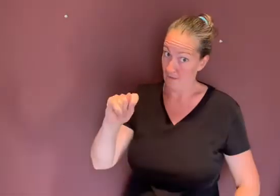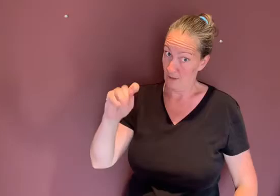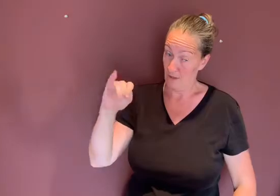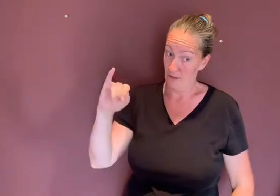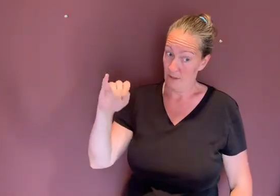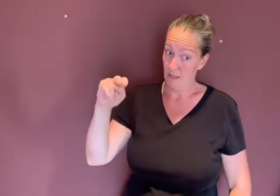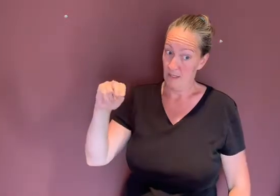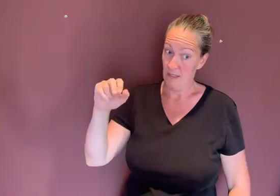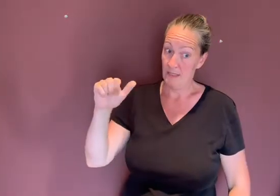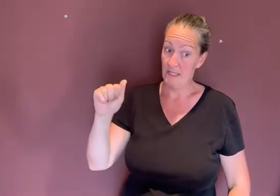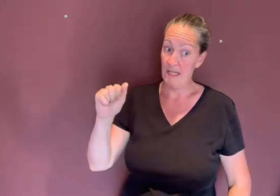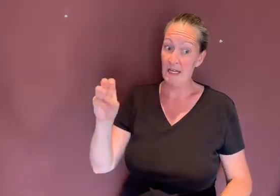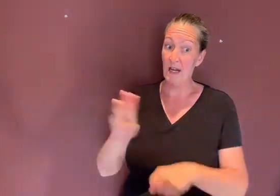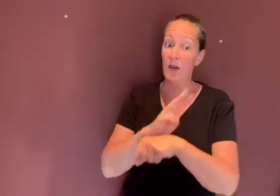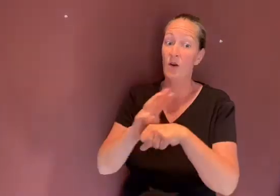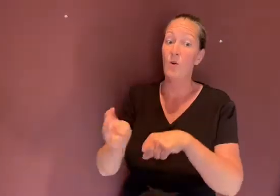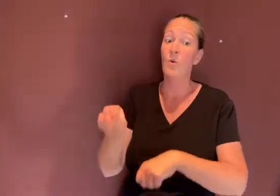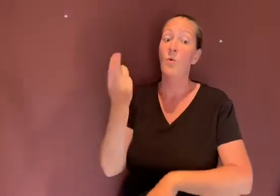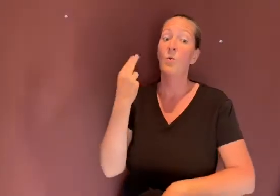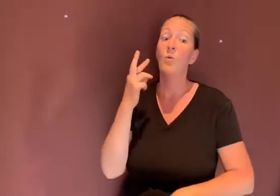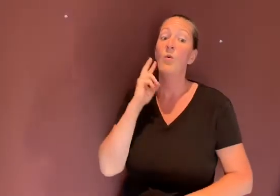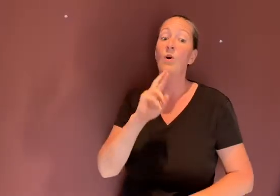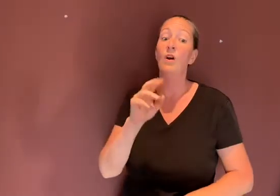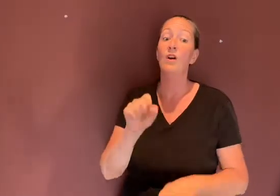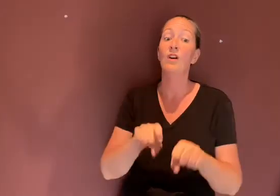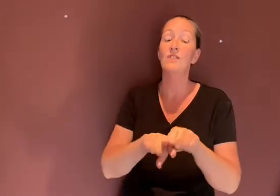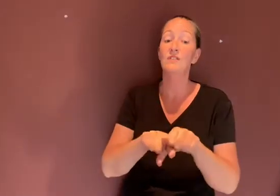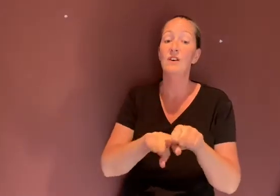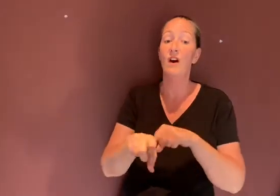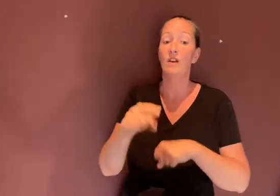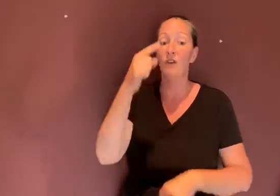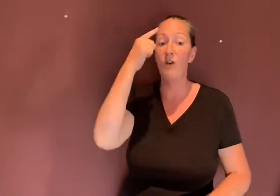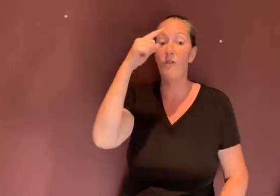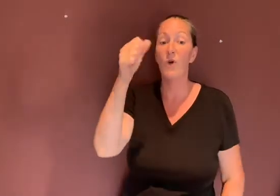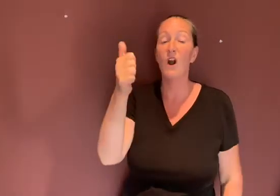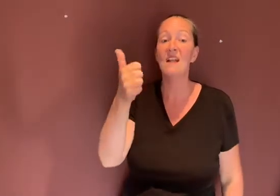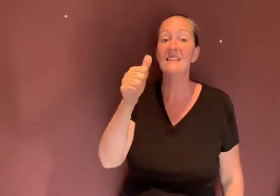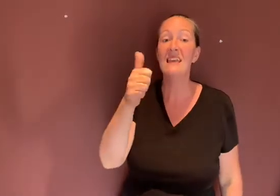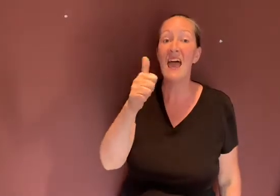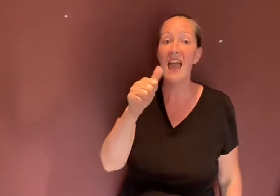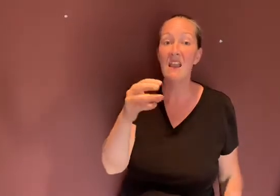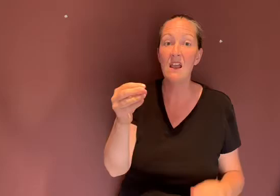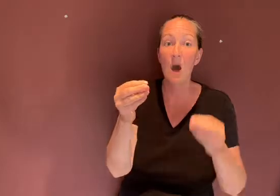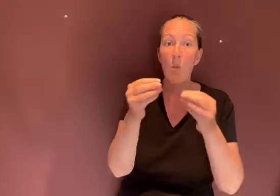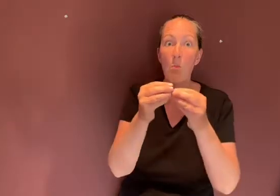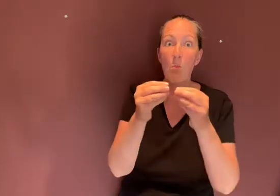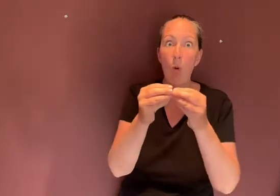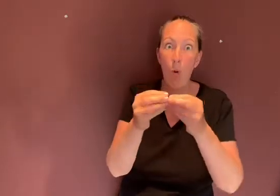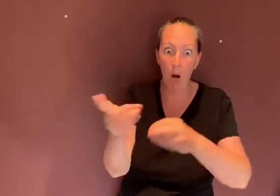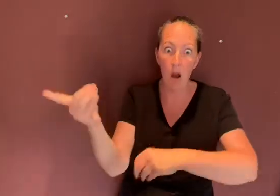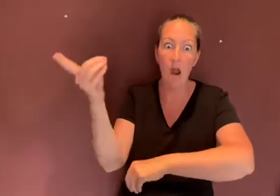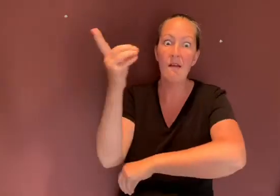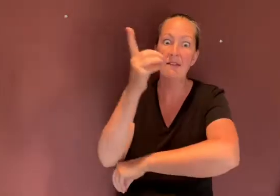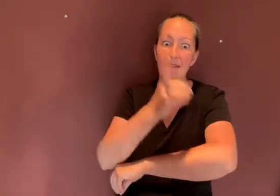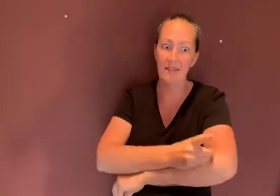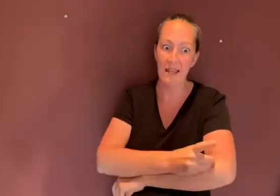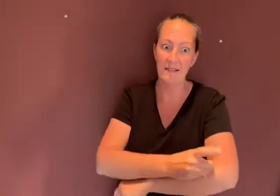After Tina wore her socks for 10 more days,